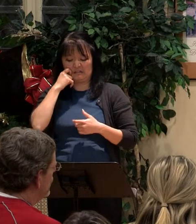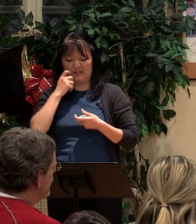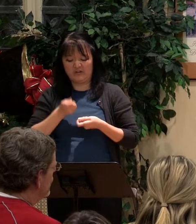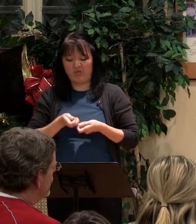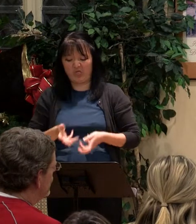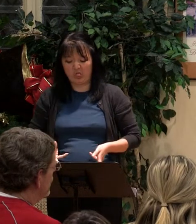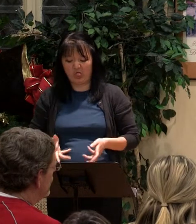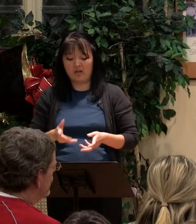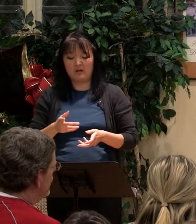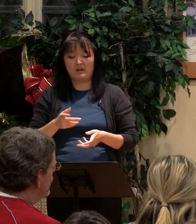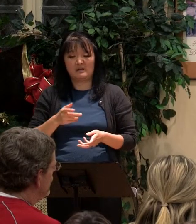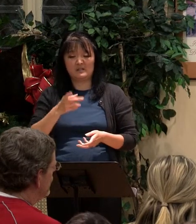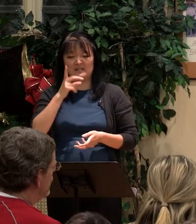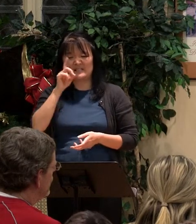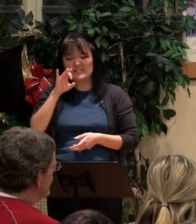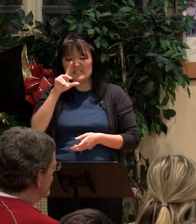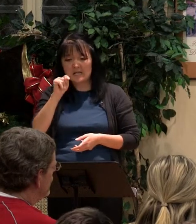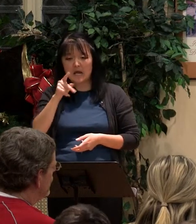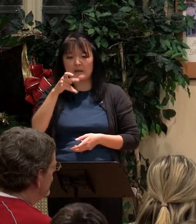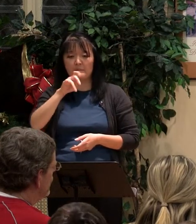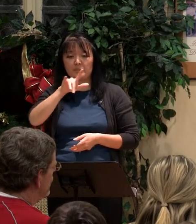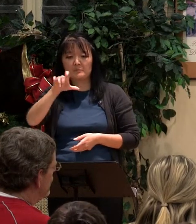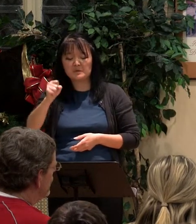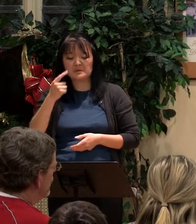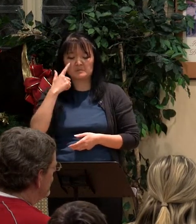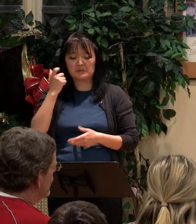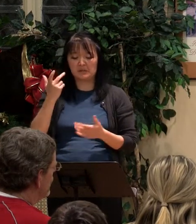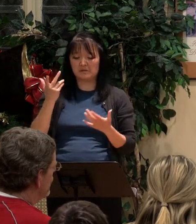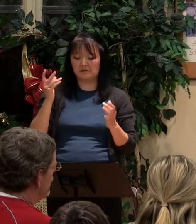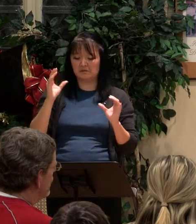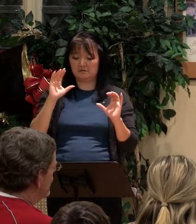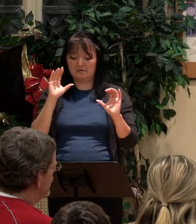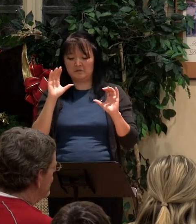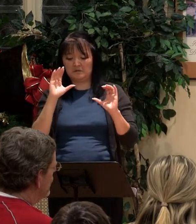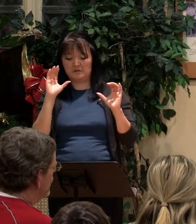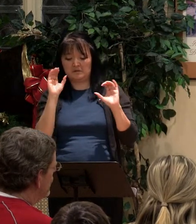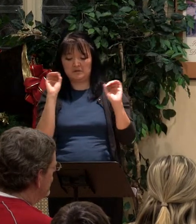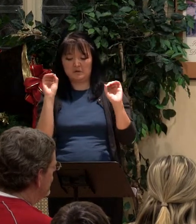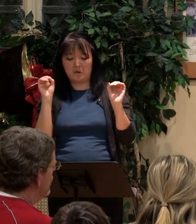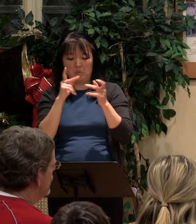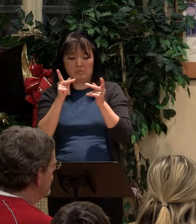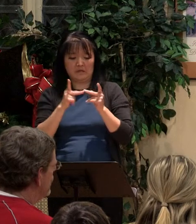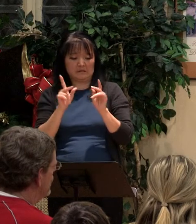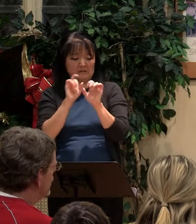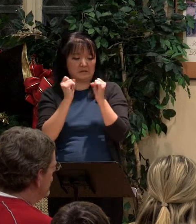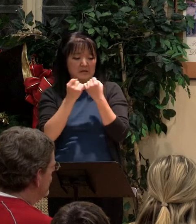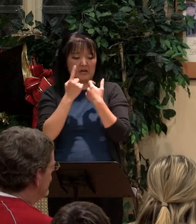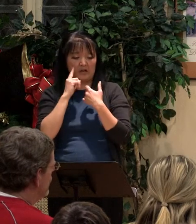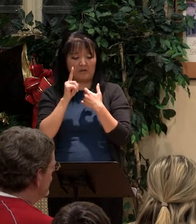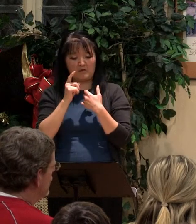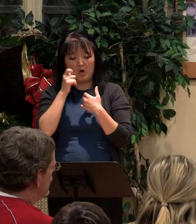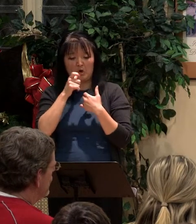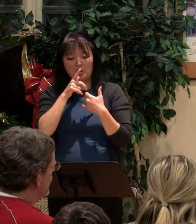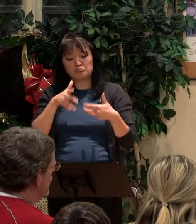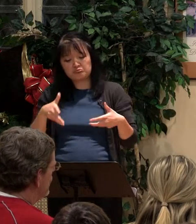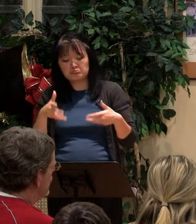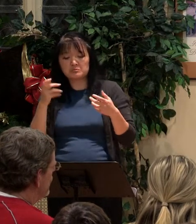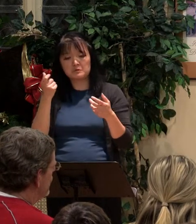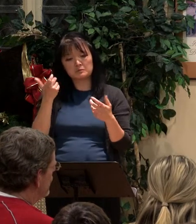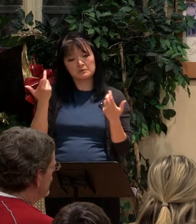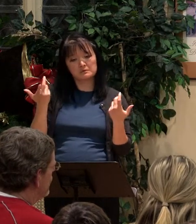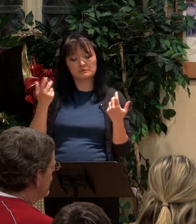bottled water and diet pills because there's no room for carbs in any hourglass figure. Our role models are